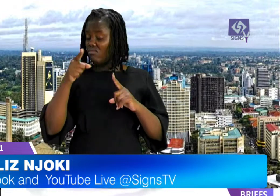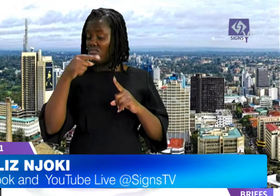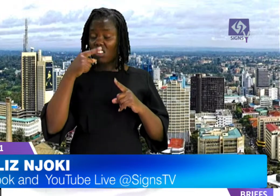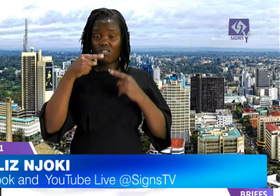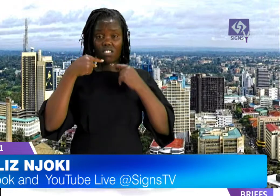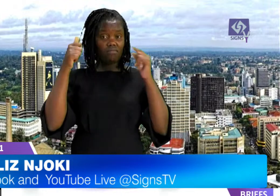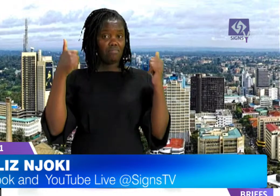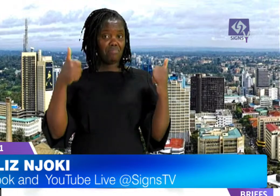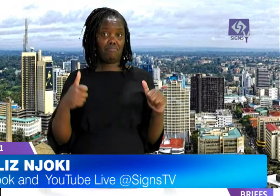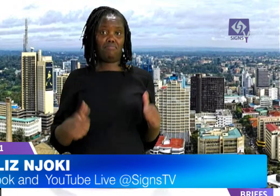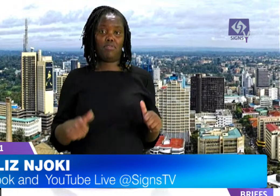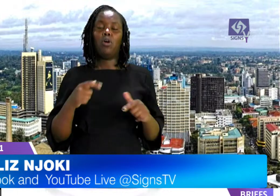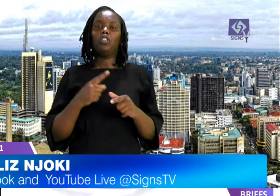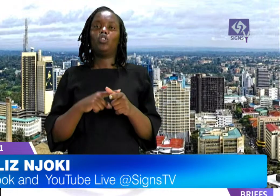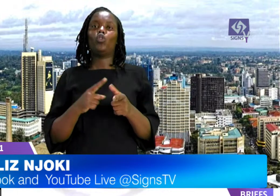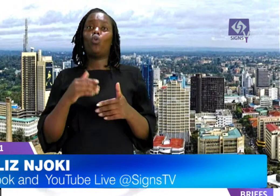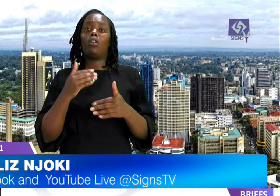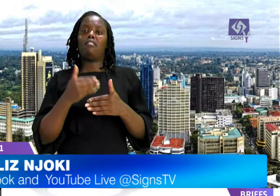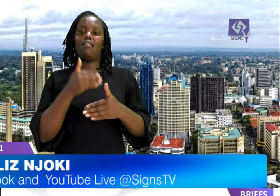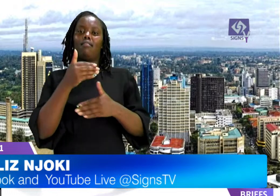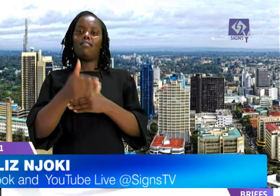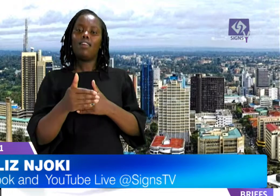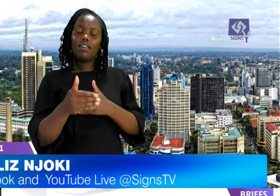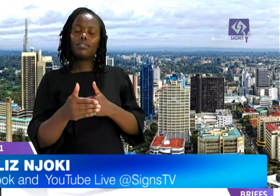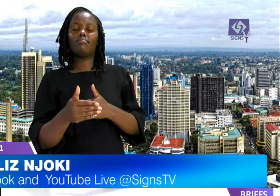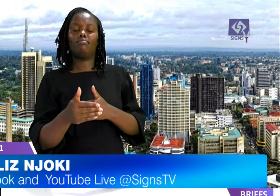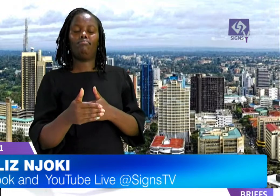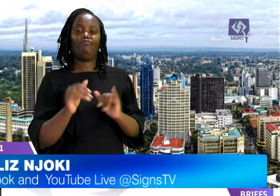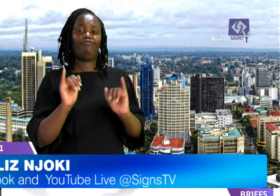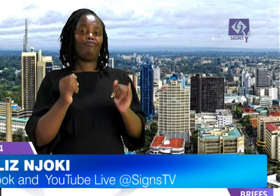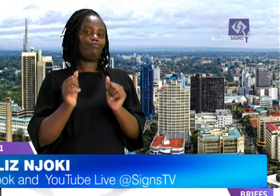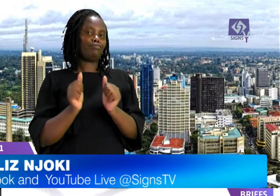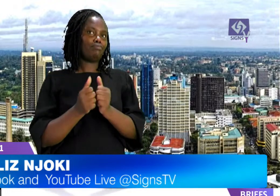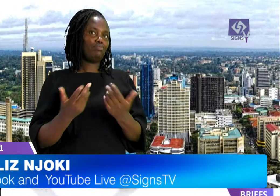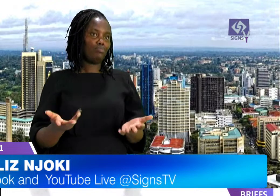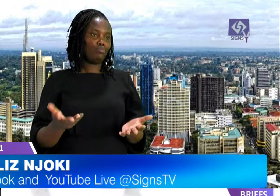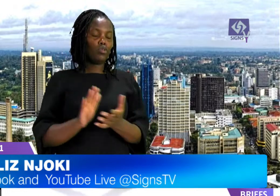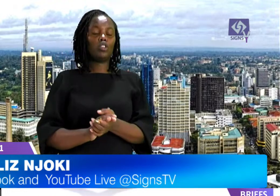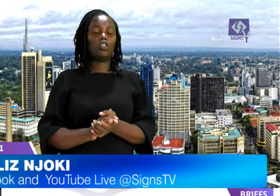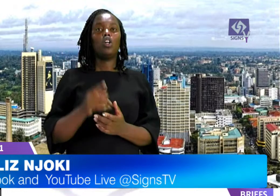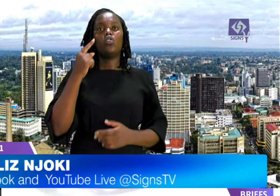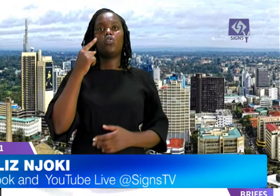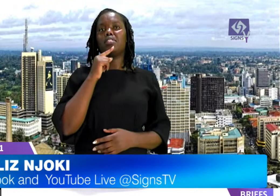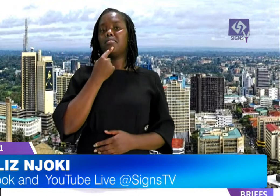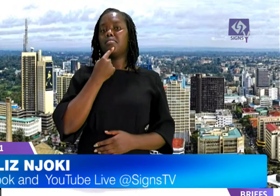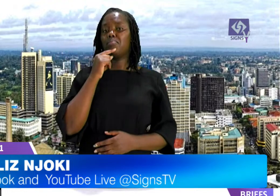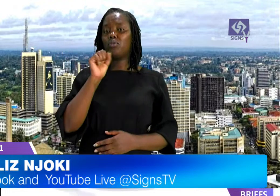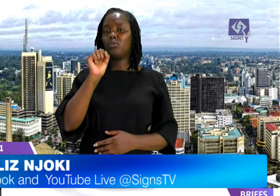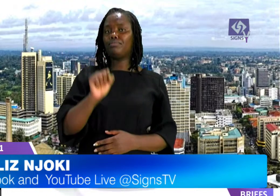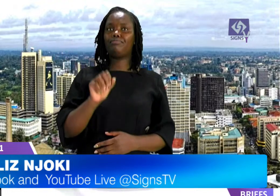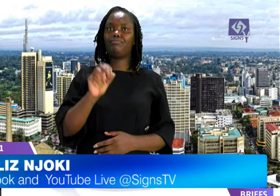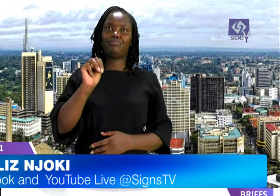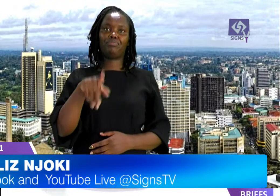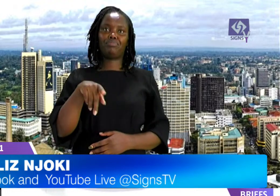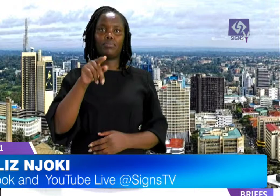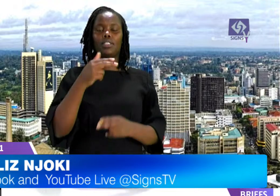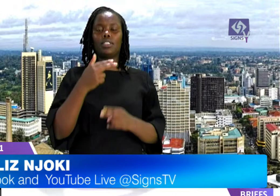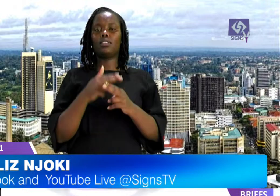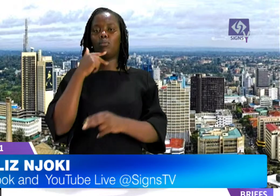We've all had Bungoma County Governor has refused all the claims that